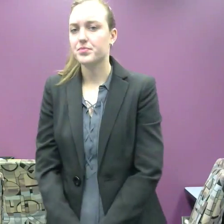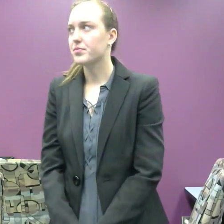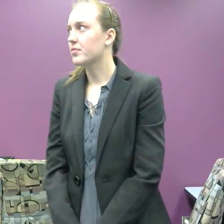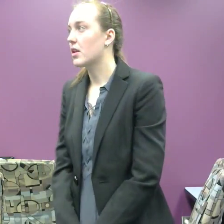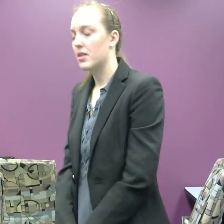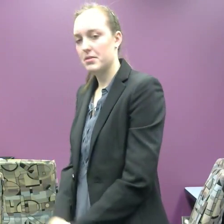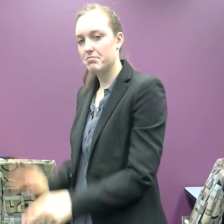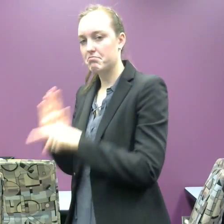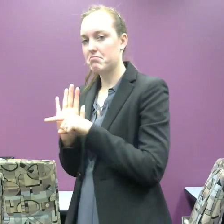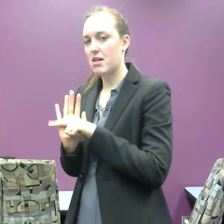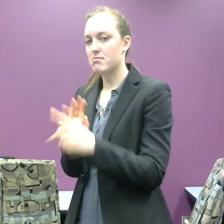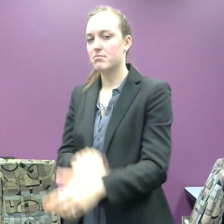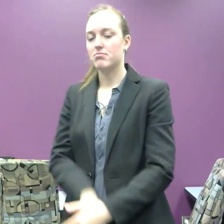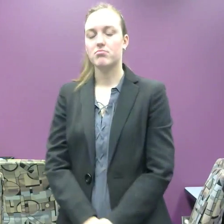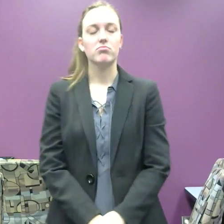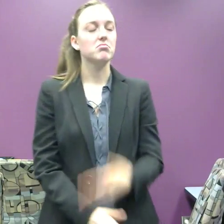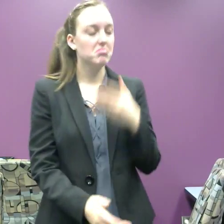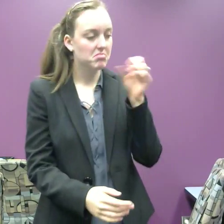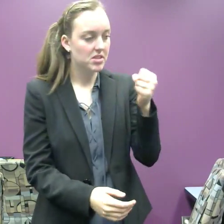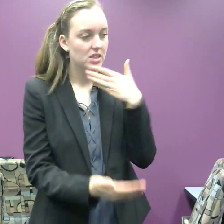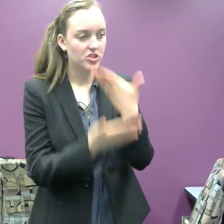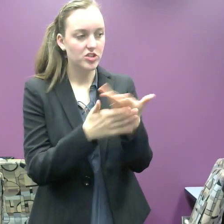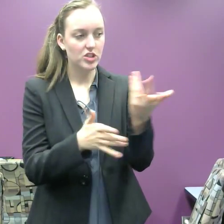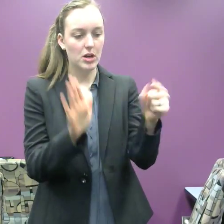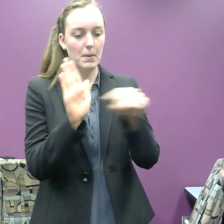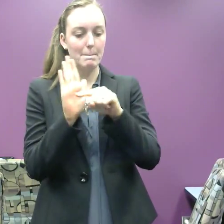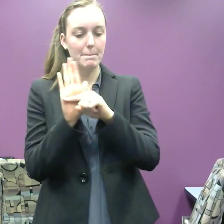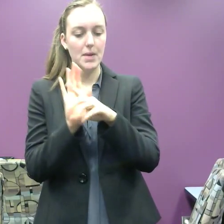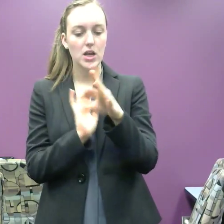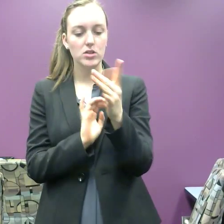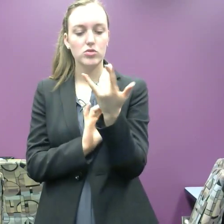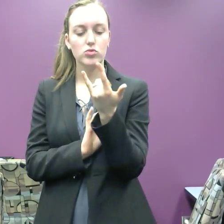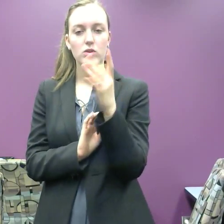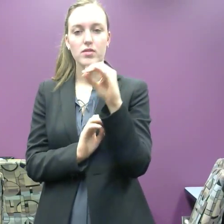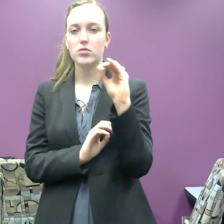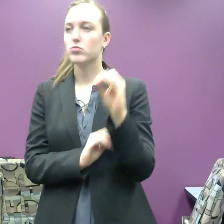Yes, very good. -25 degrees. Perfect. Perfect.